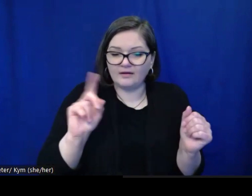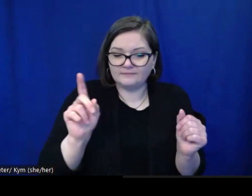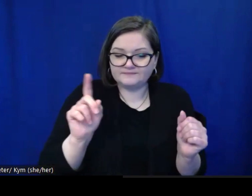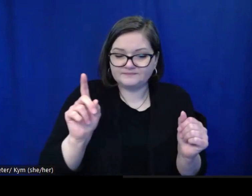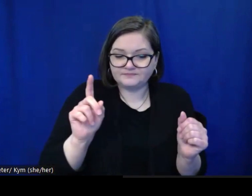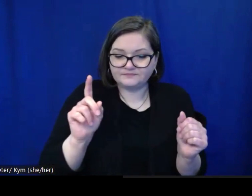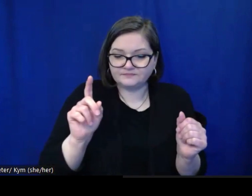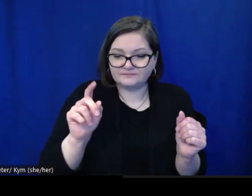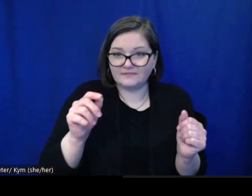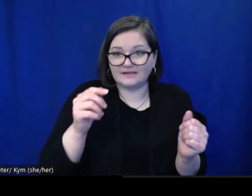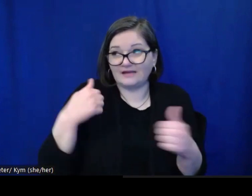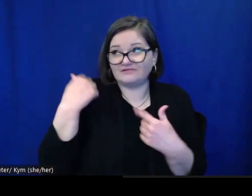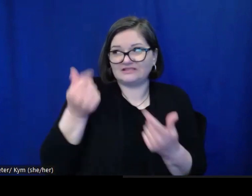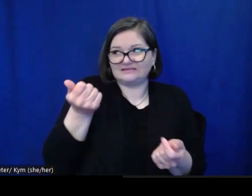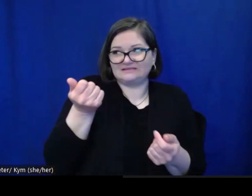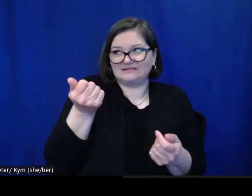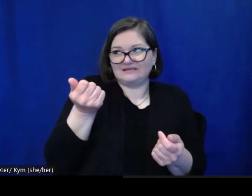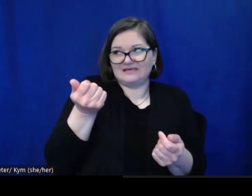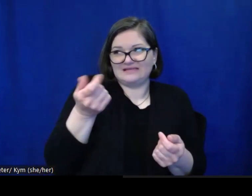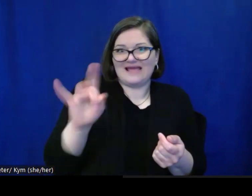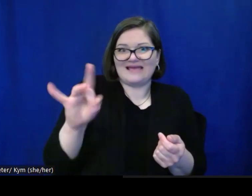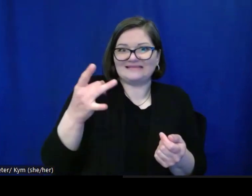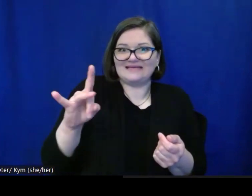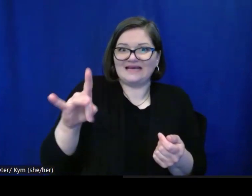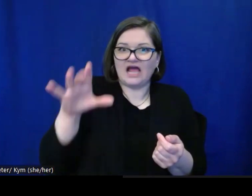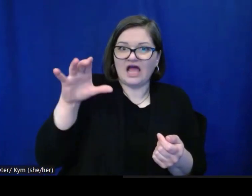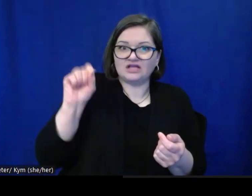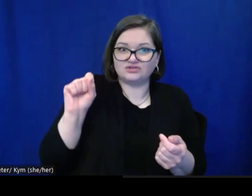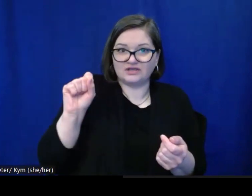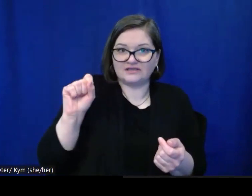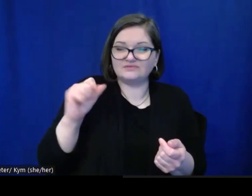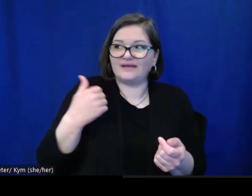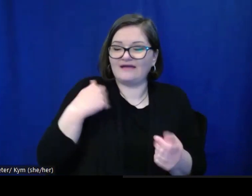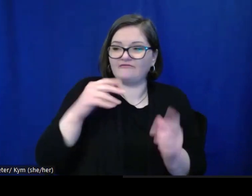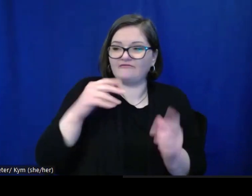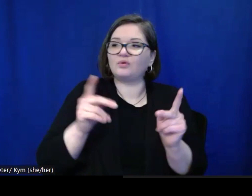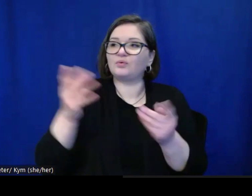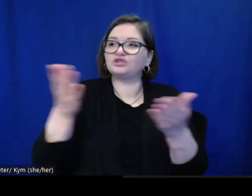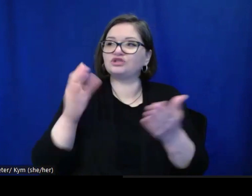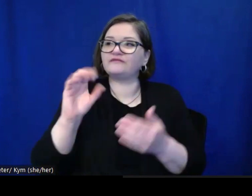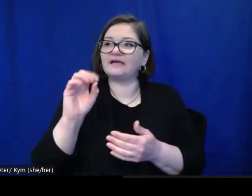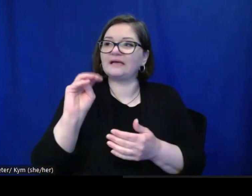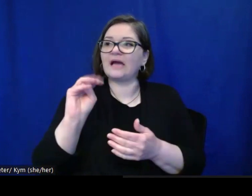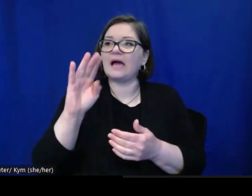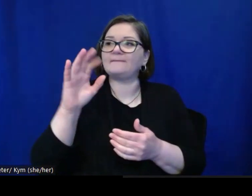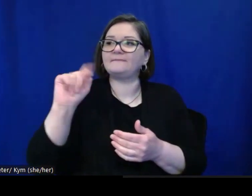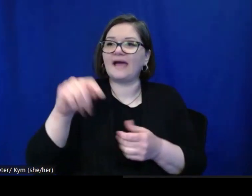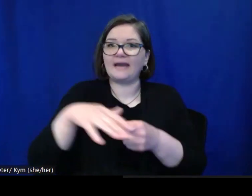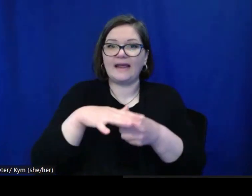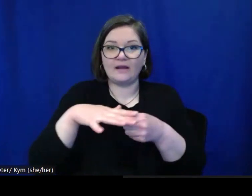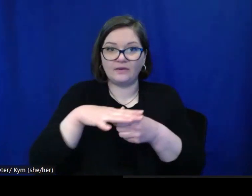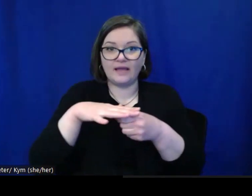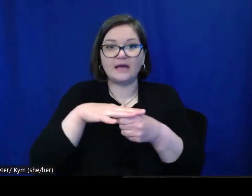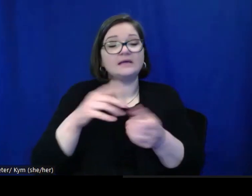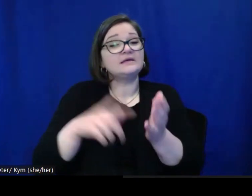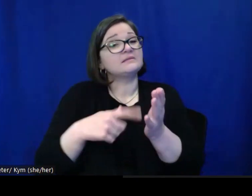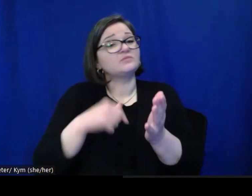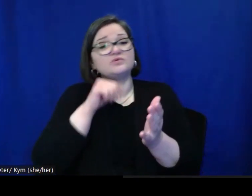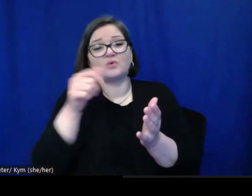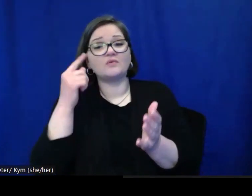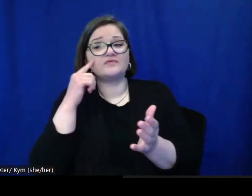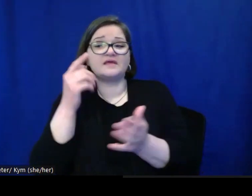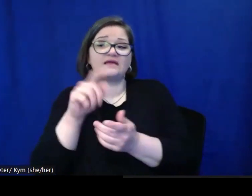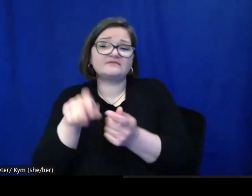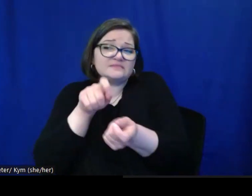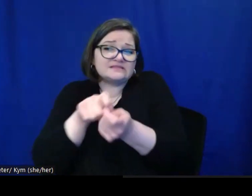since 1800s that our veterans have served in combat areas. Sometimes we don't think of certain places